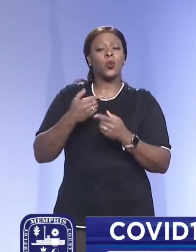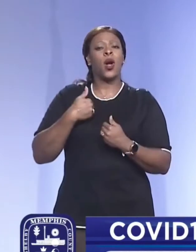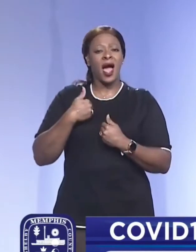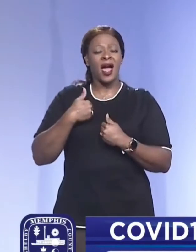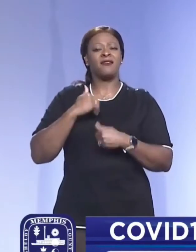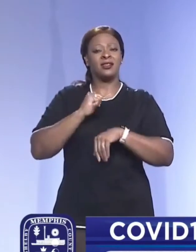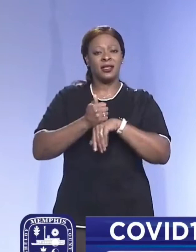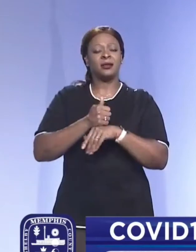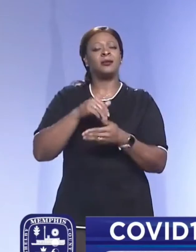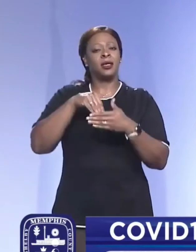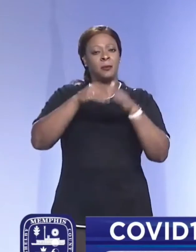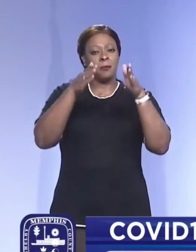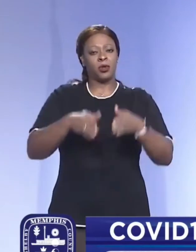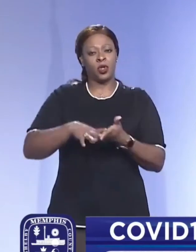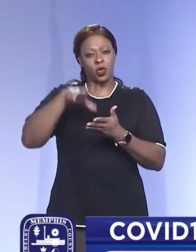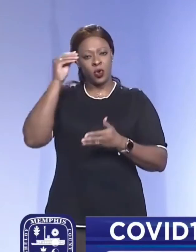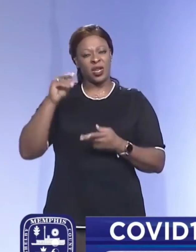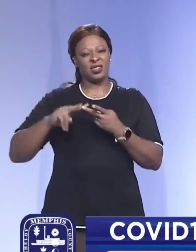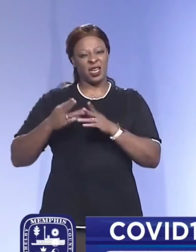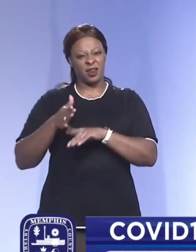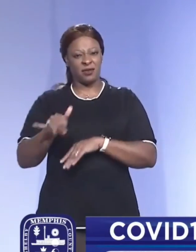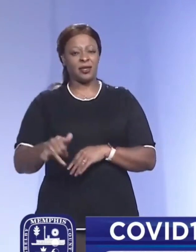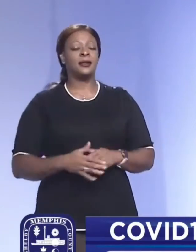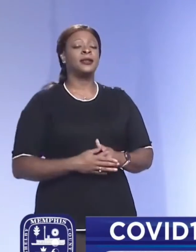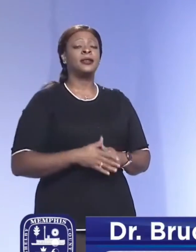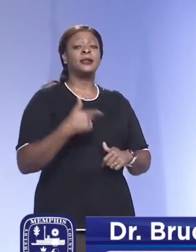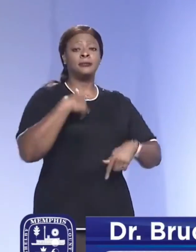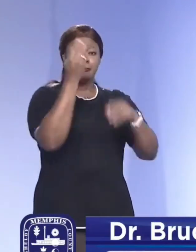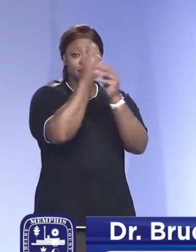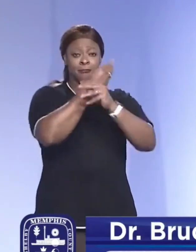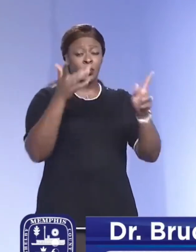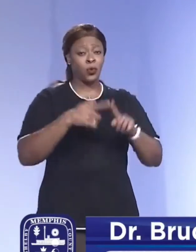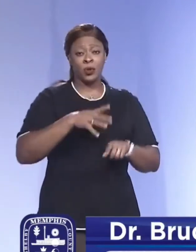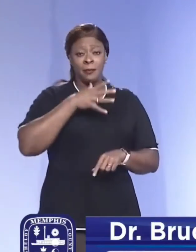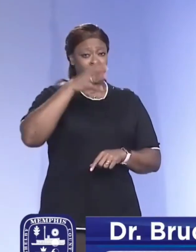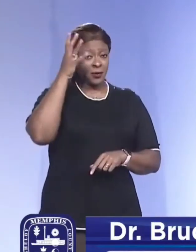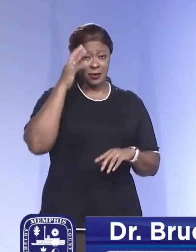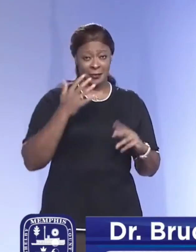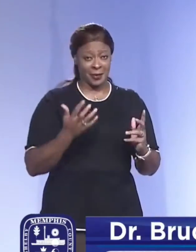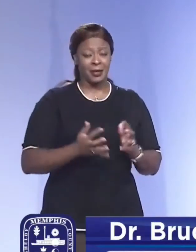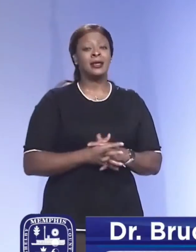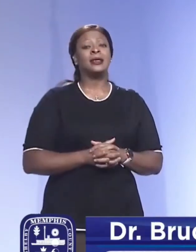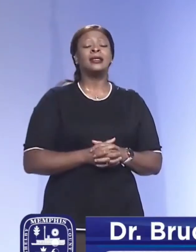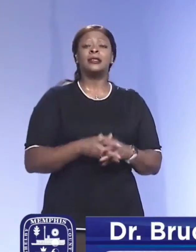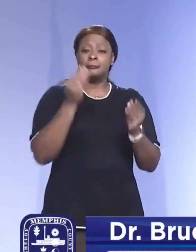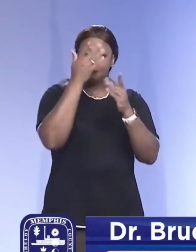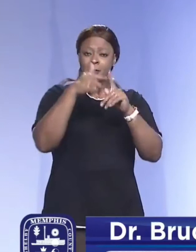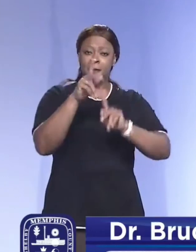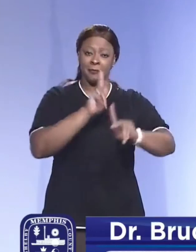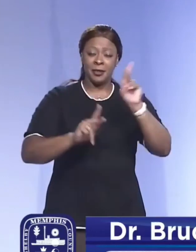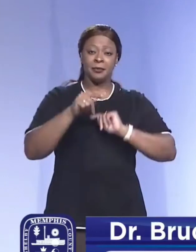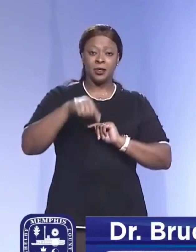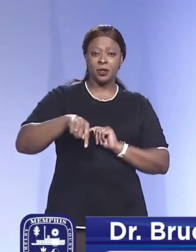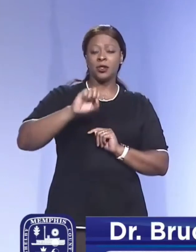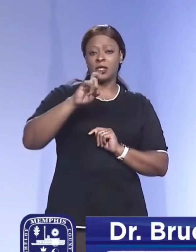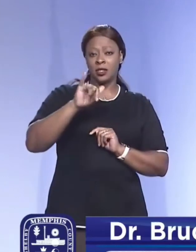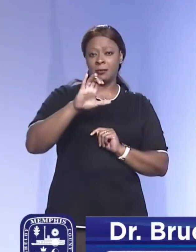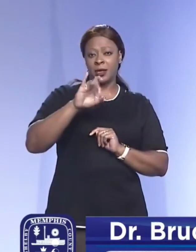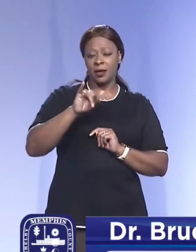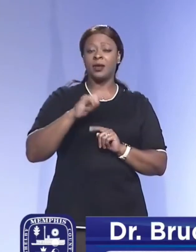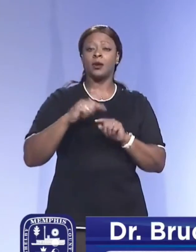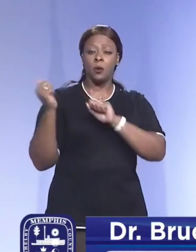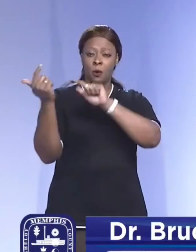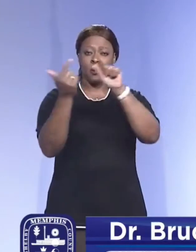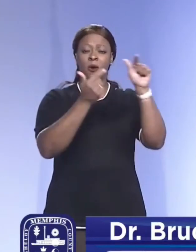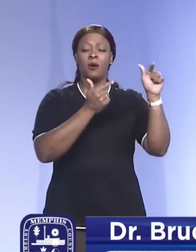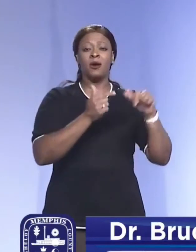I have a follow-up. My message to parents and to the citizens and to everyone,